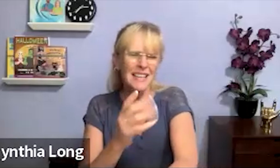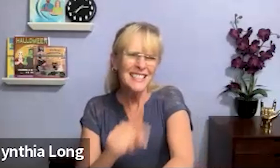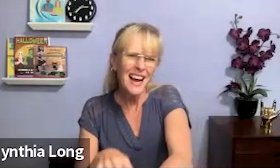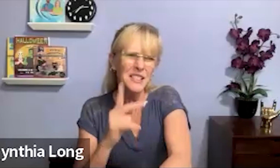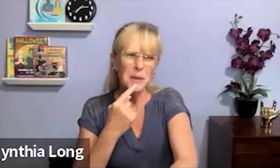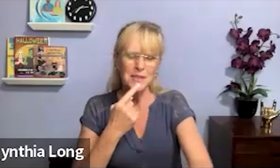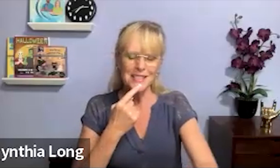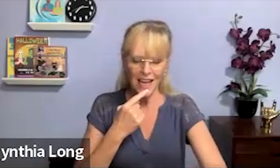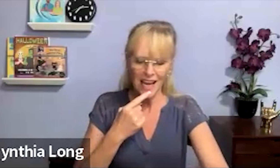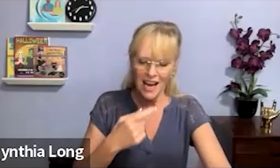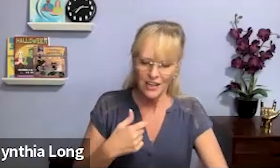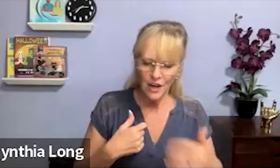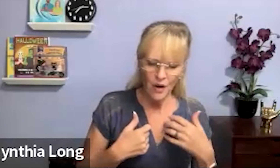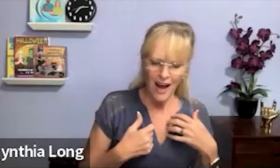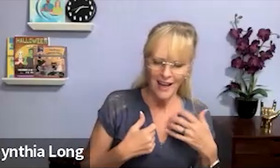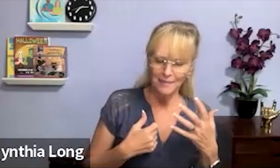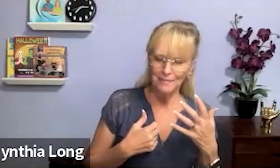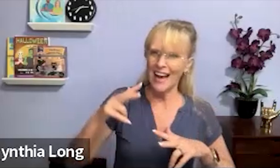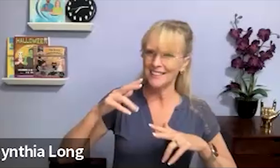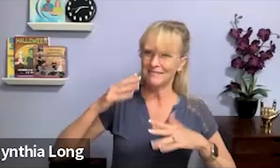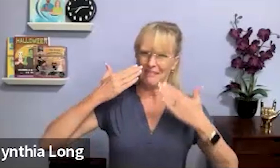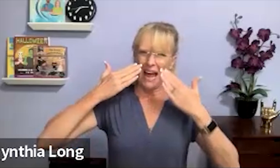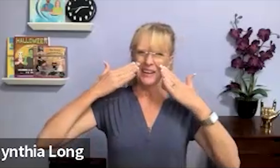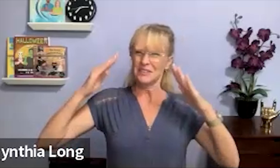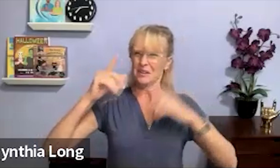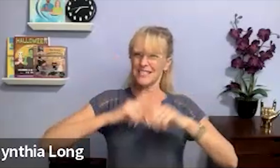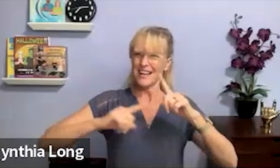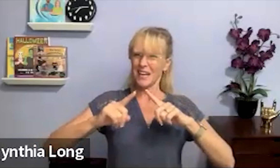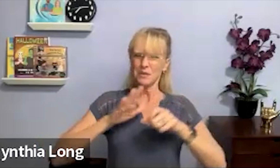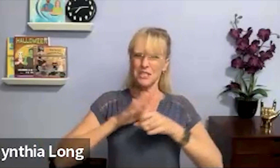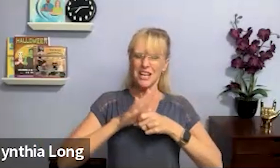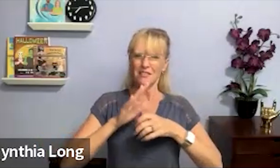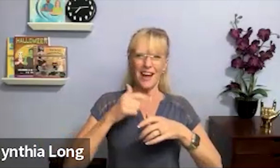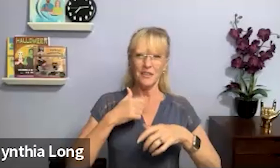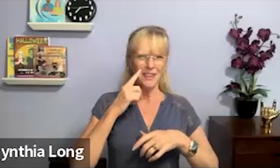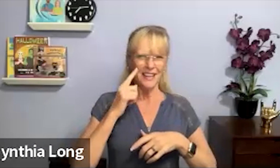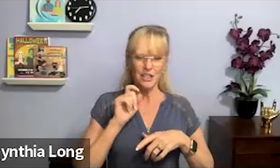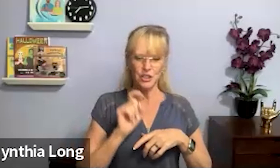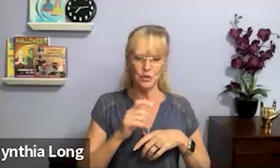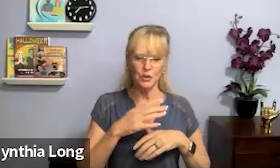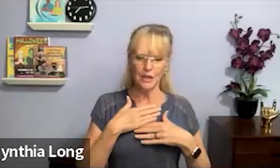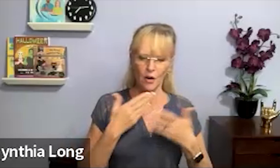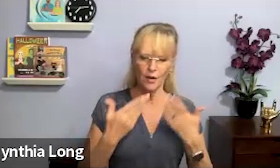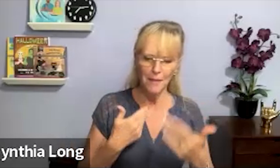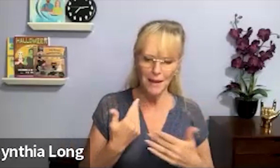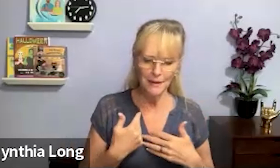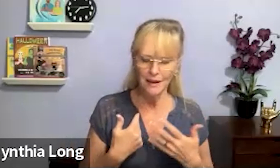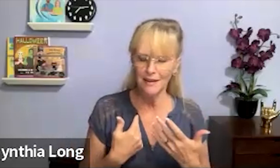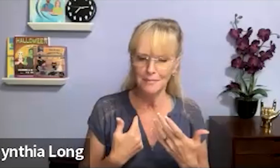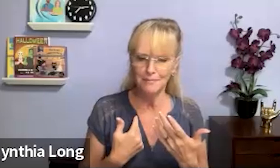many times people say, you know, I don't know sign language enough. I don't think I should, or they may